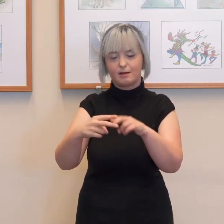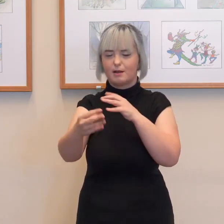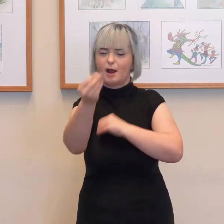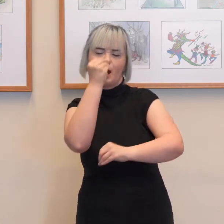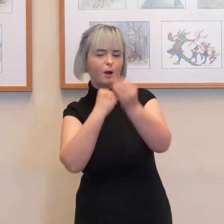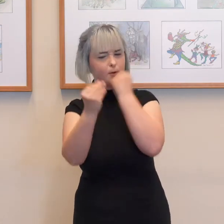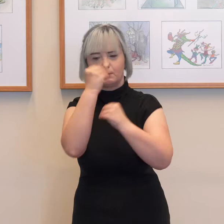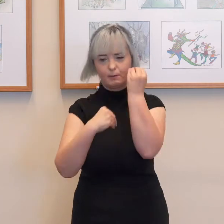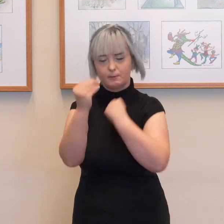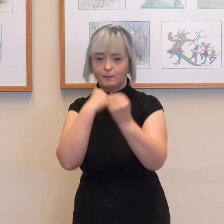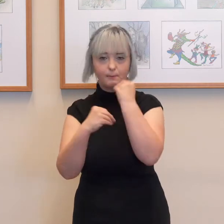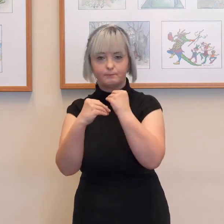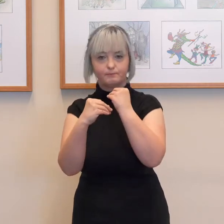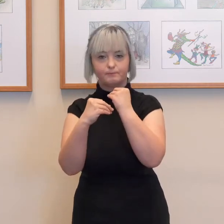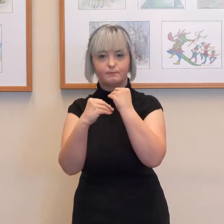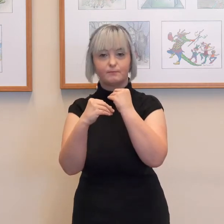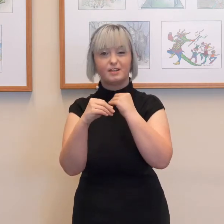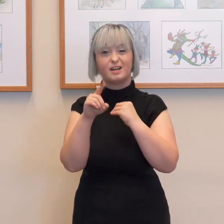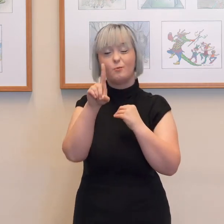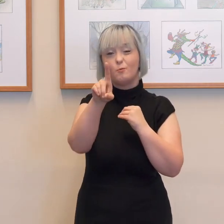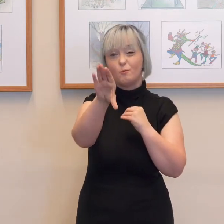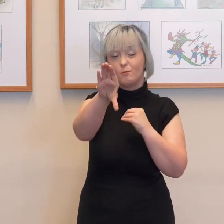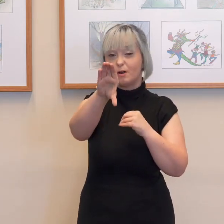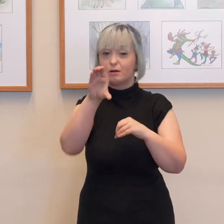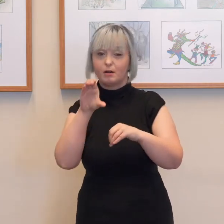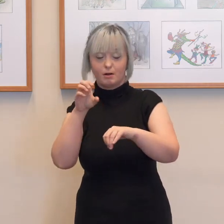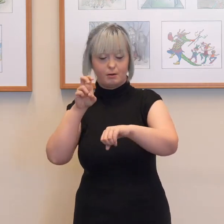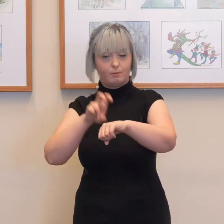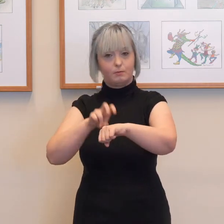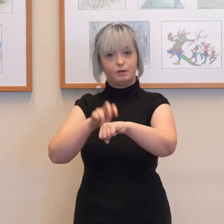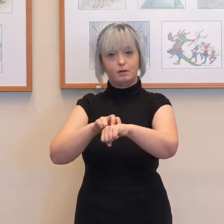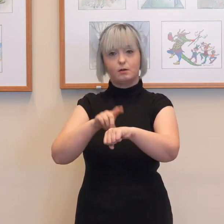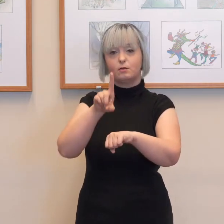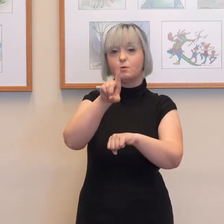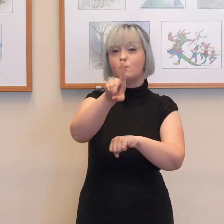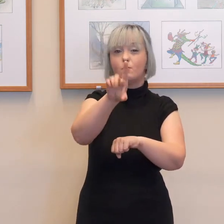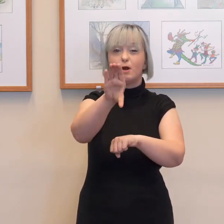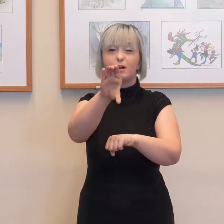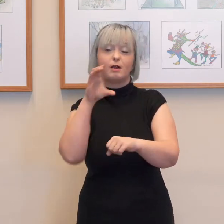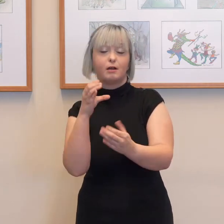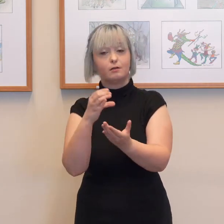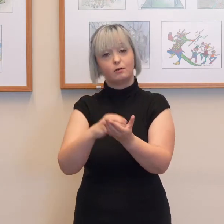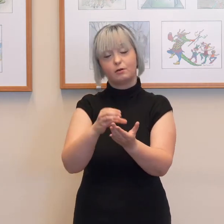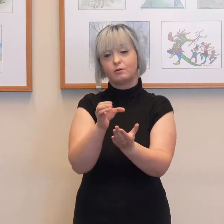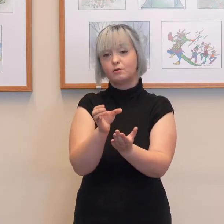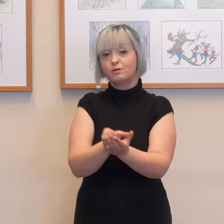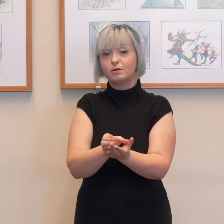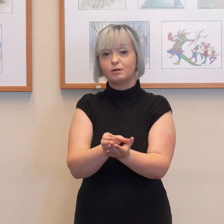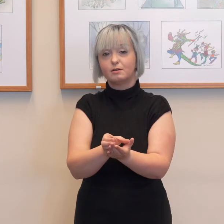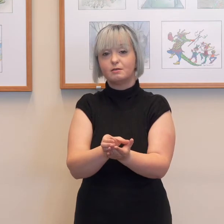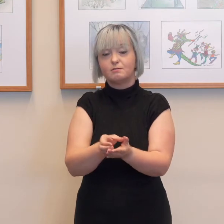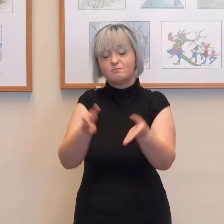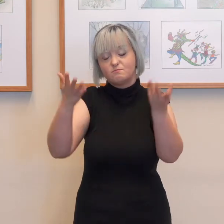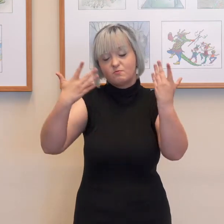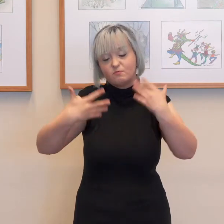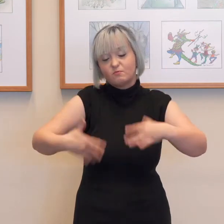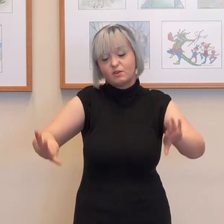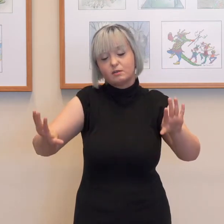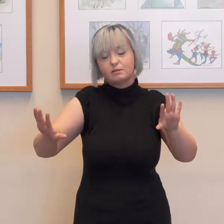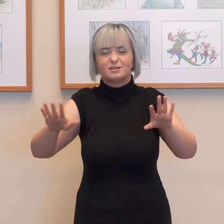down for his meal. He ate 100 potatoes and 100 cookies. And once